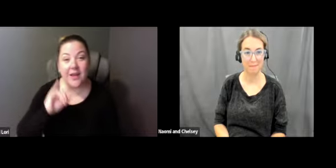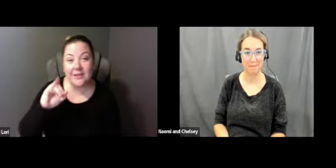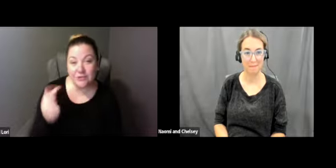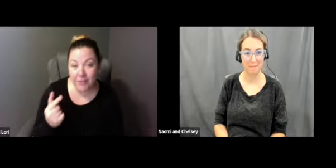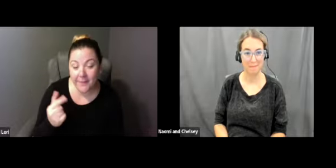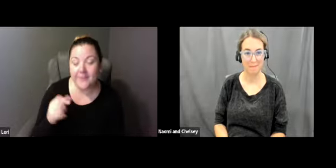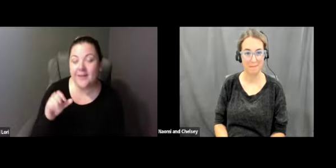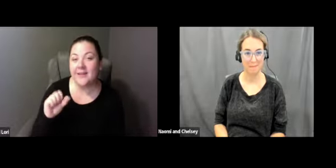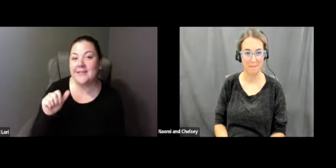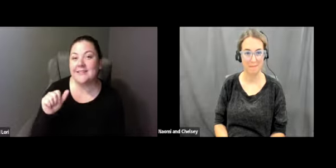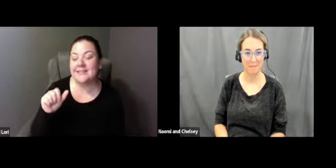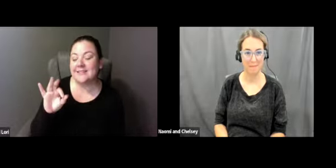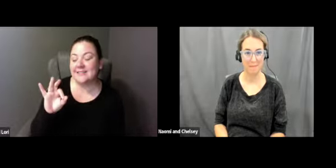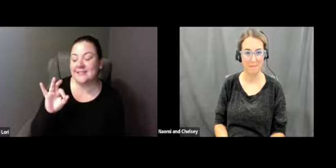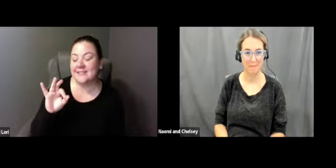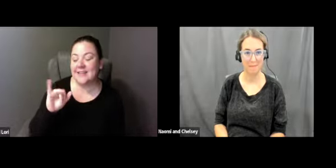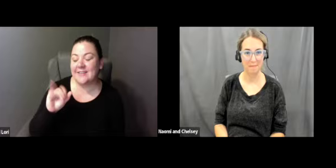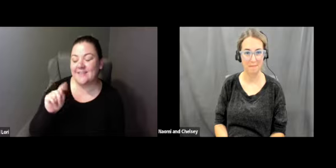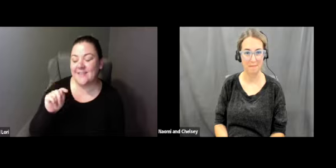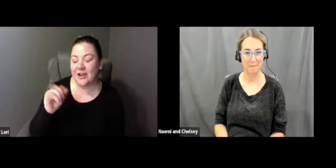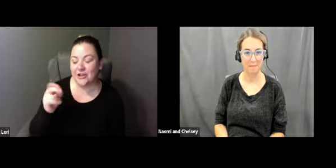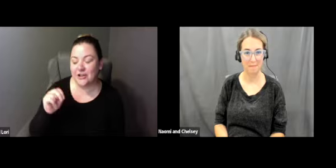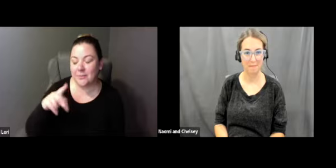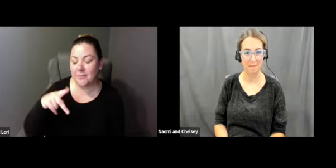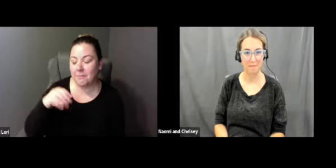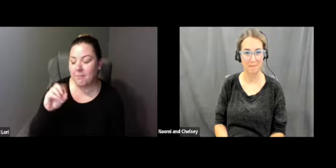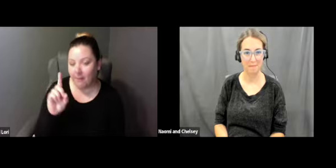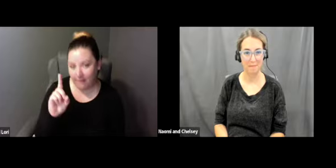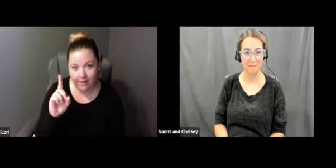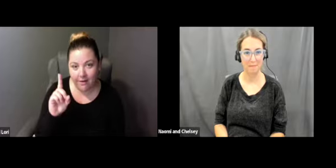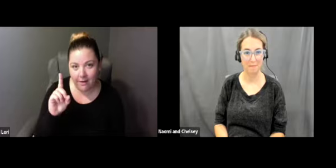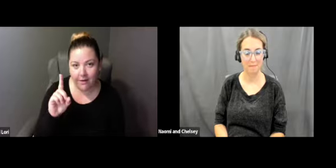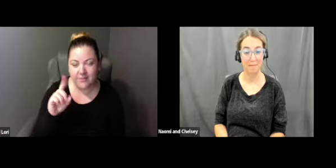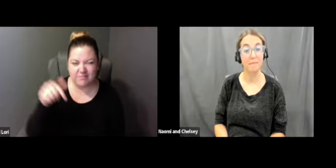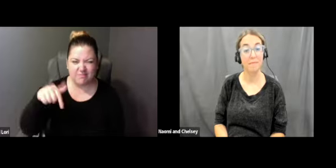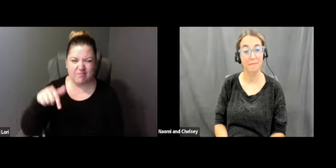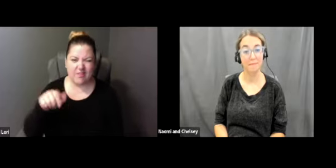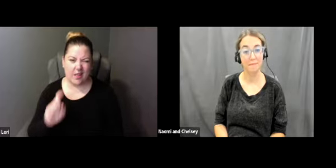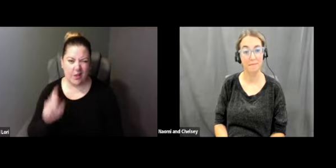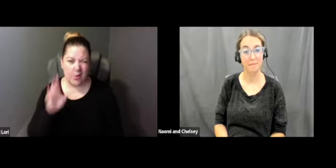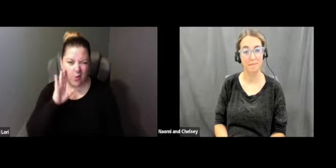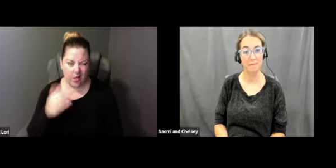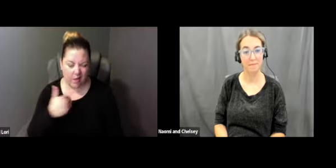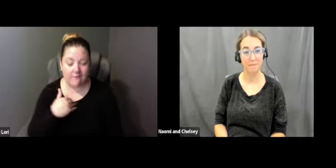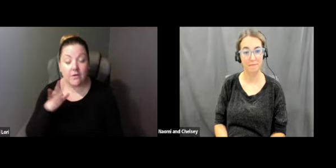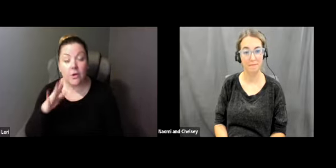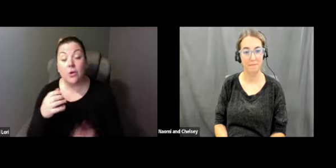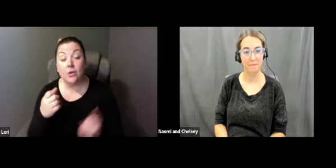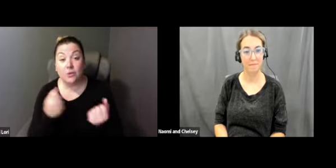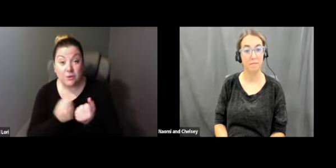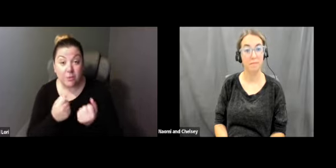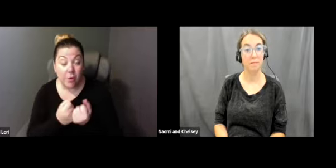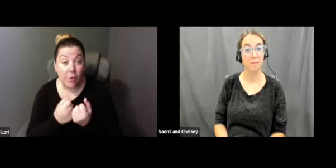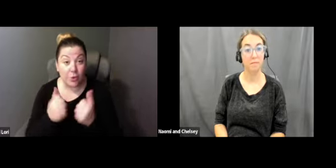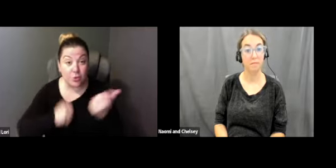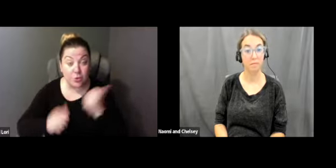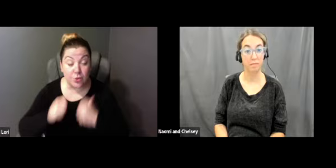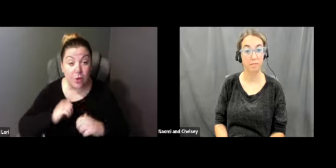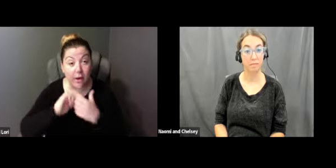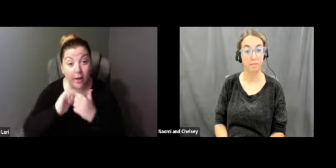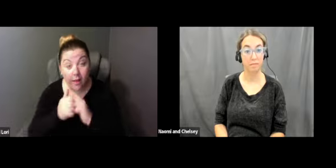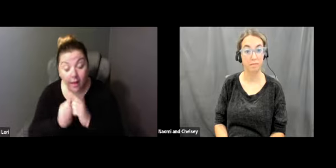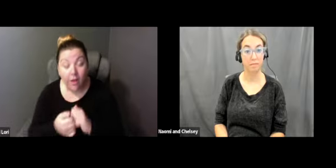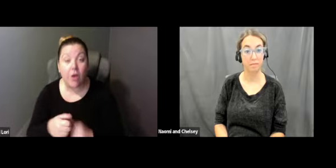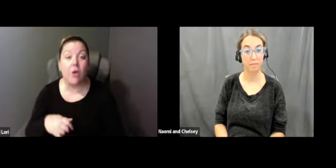at Satisfaction Factor Pod. And another way you can support us, support this podcast, and give us feedback is to leave a